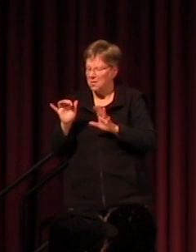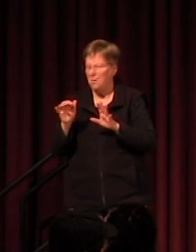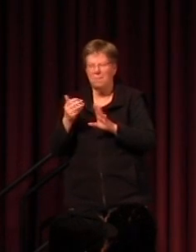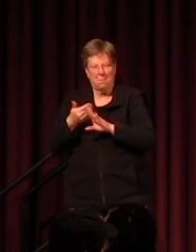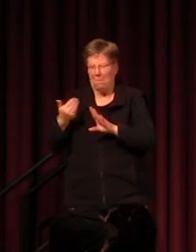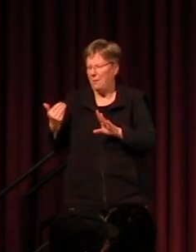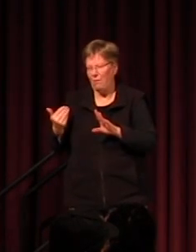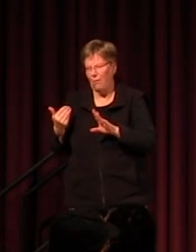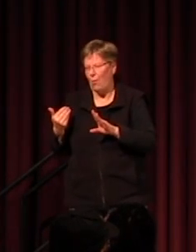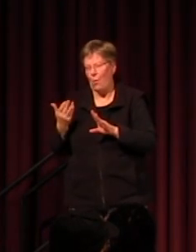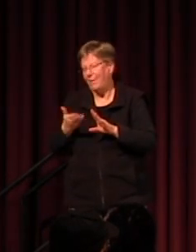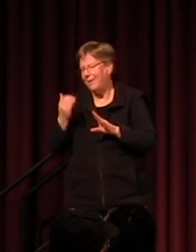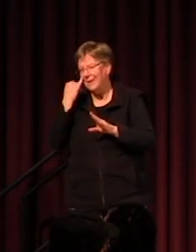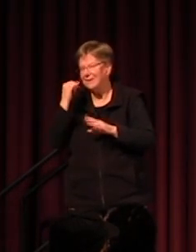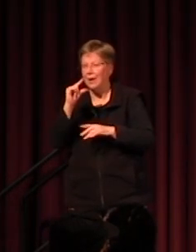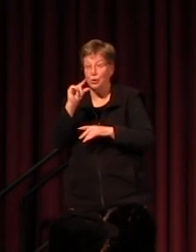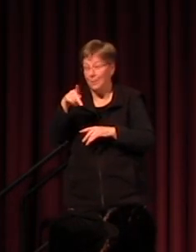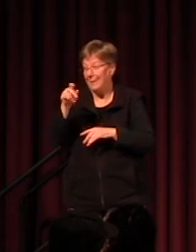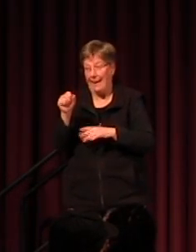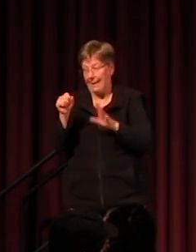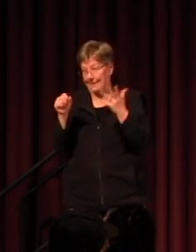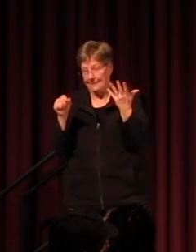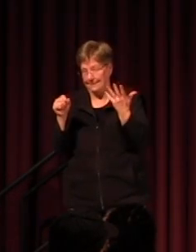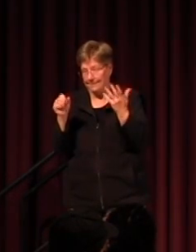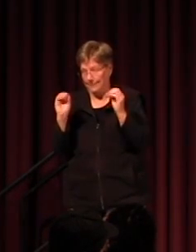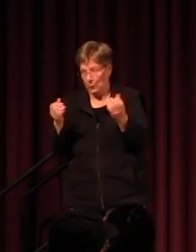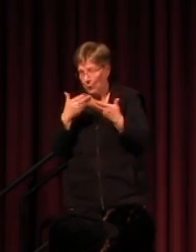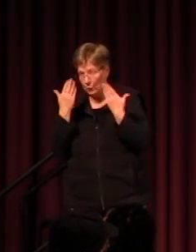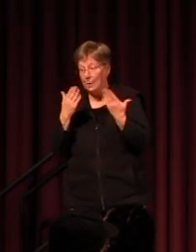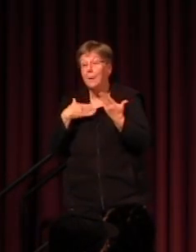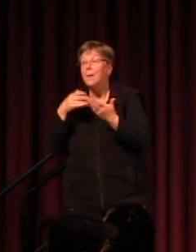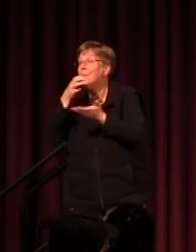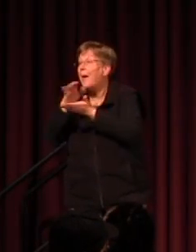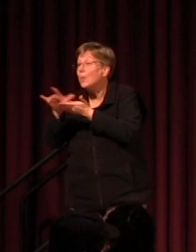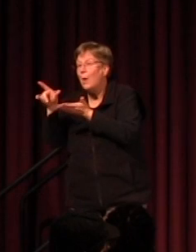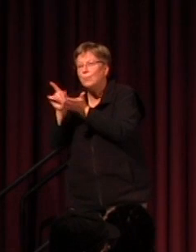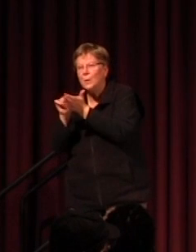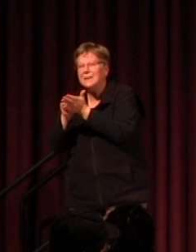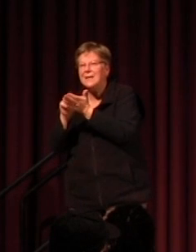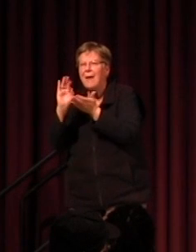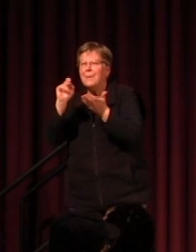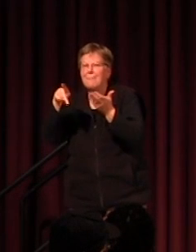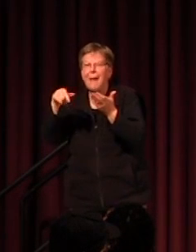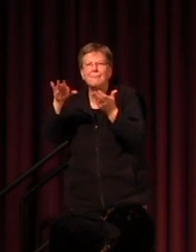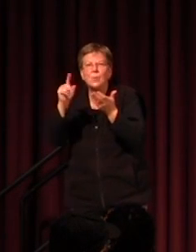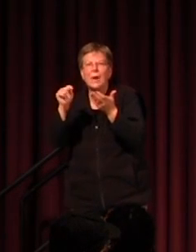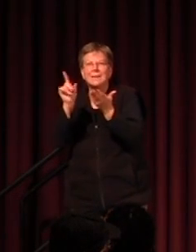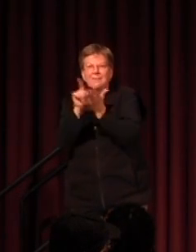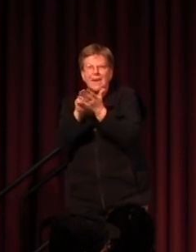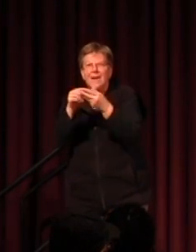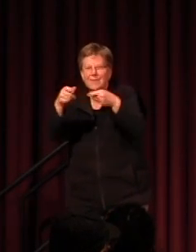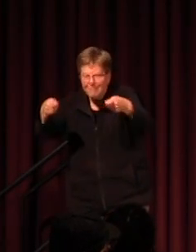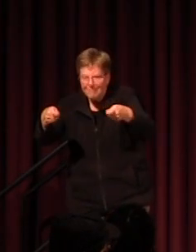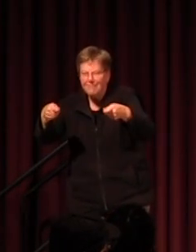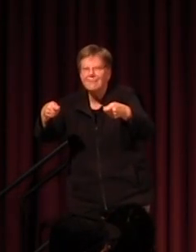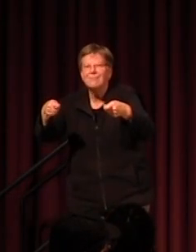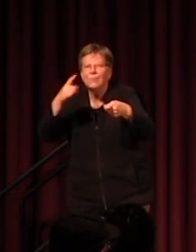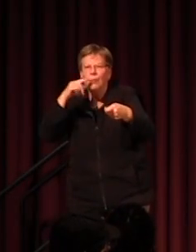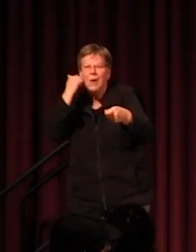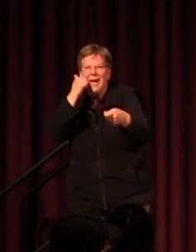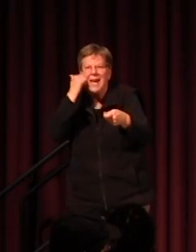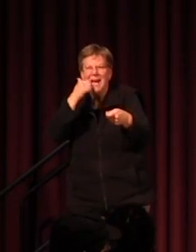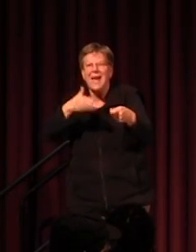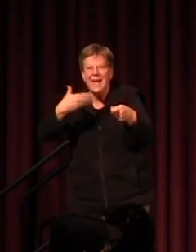before, you know, things like GPS, my wife had printed out the MapQuest maps, right, to get us from one day to the